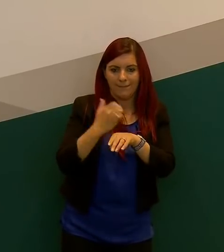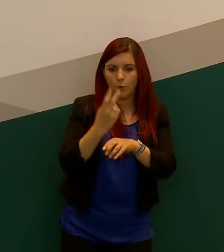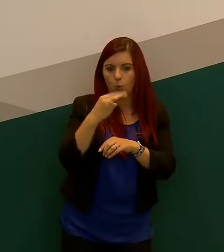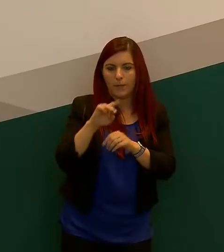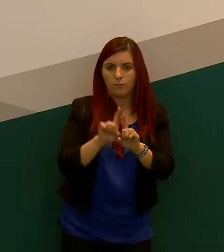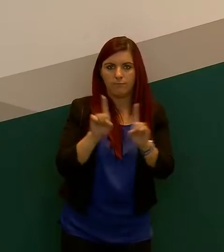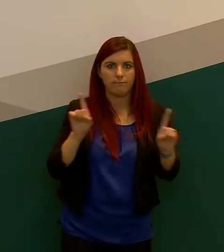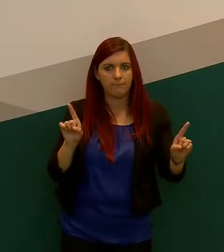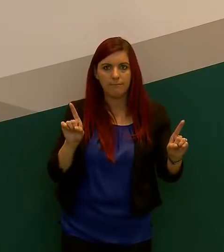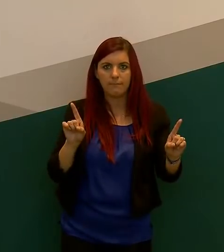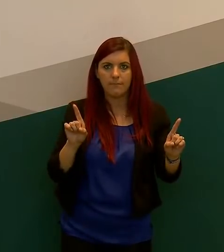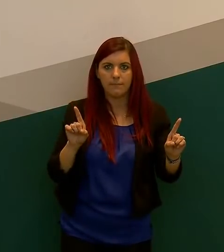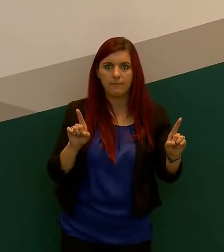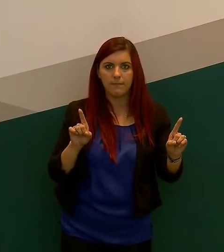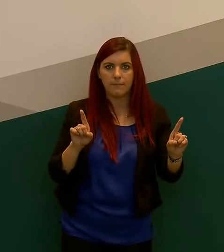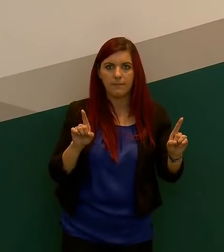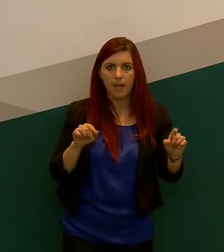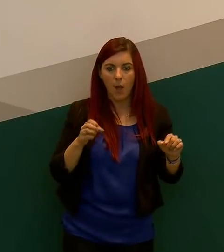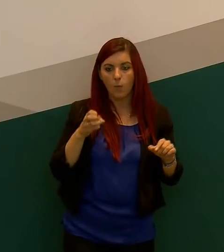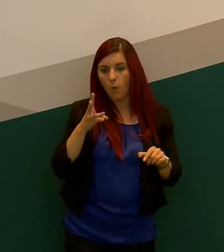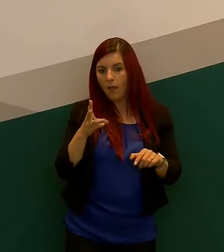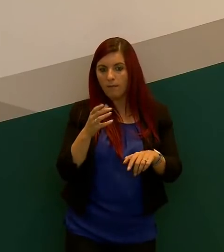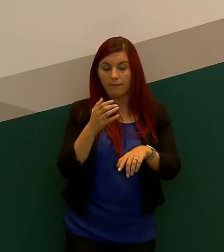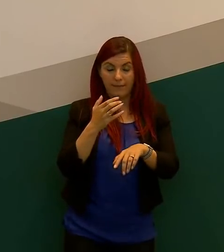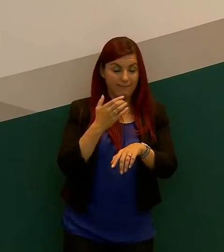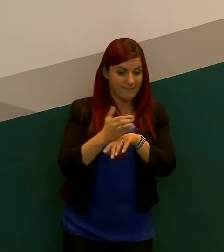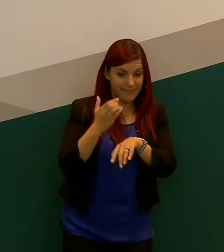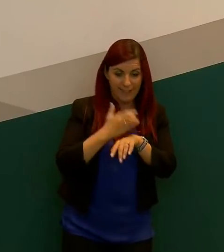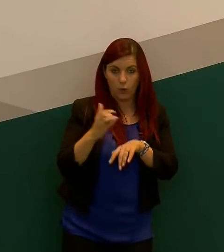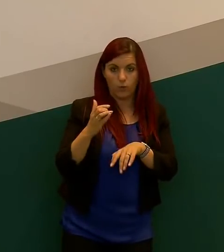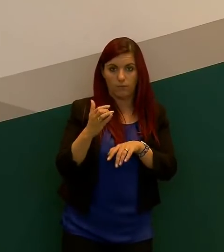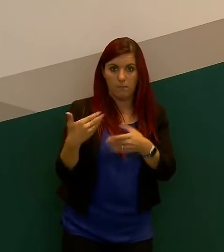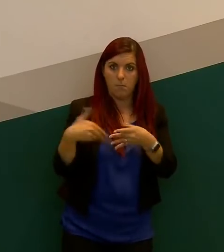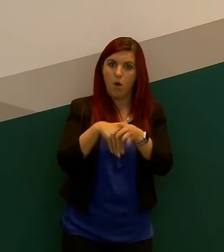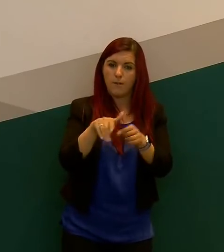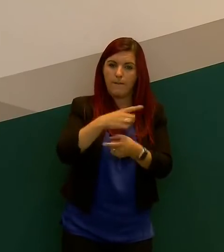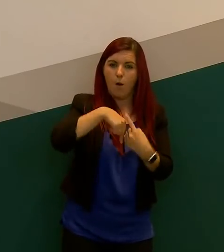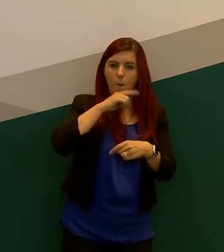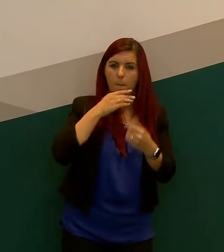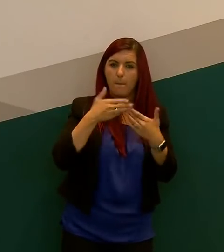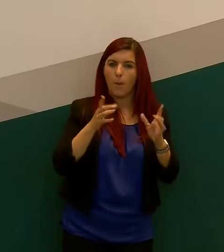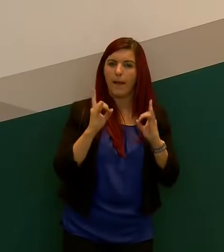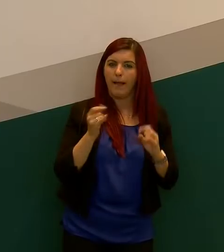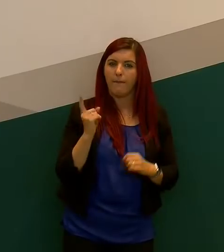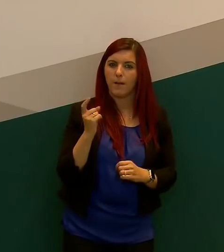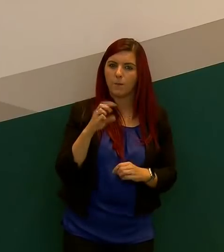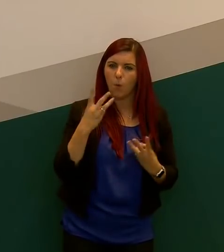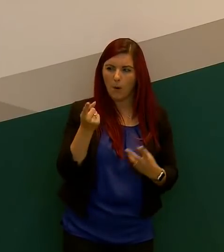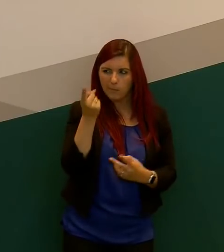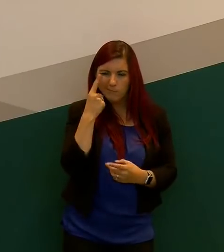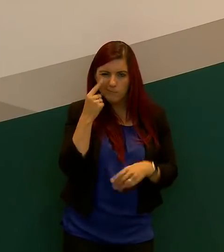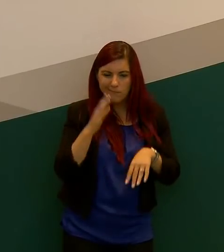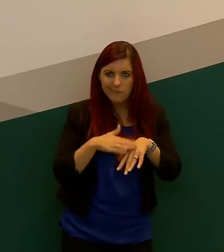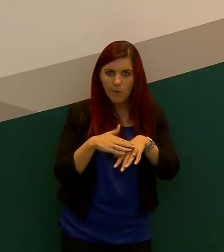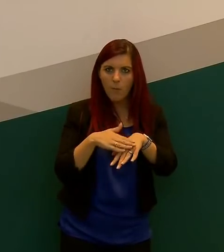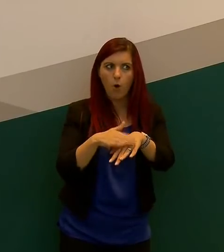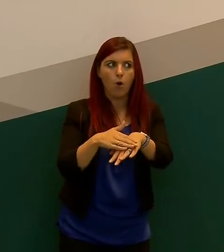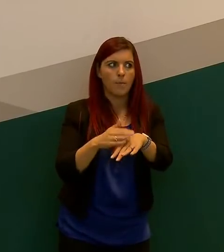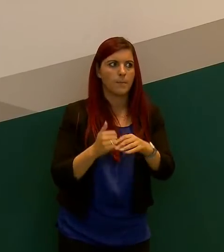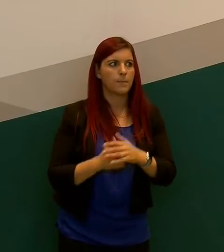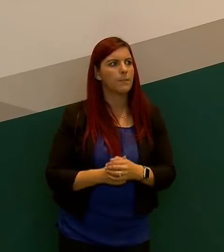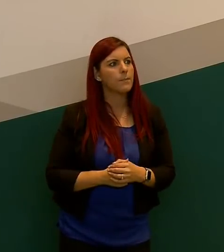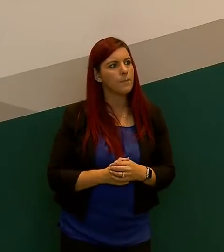coverings in those environments. That continues to be our public health advice. It has been for some time. We want to see much, much more of it. Going from